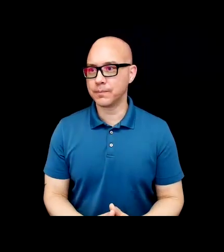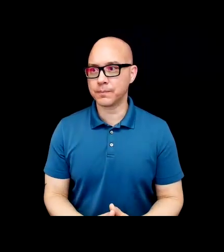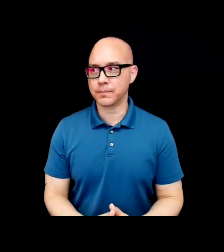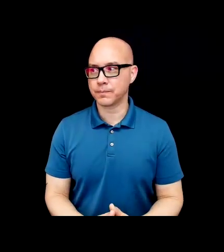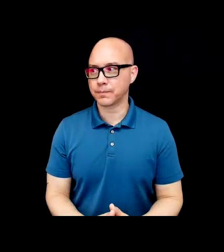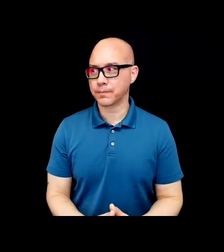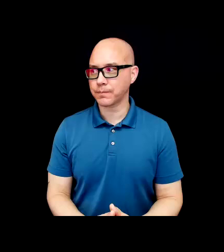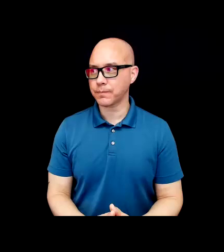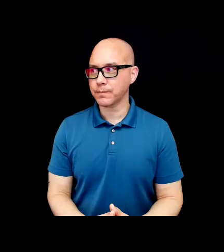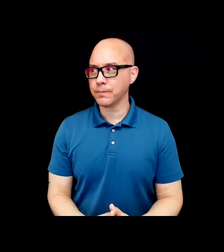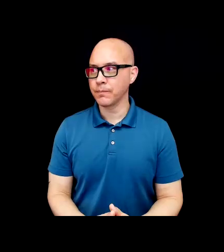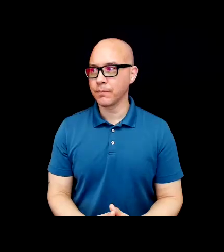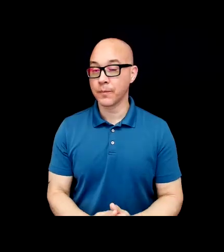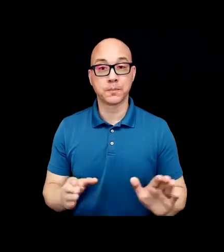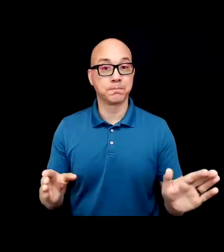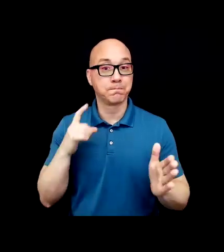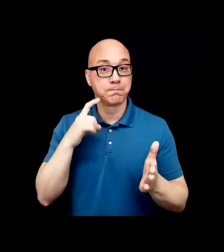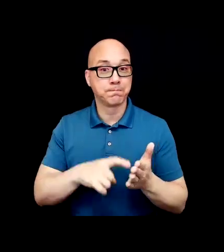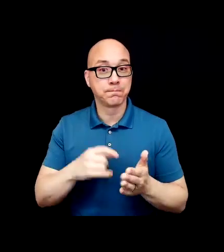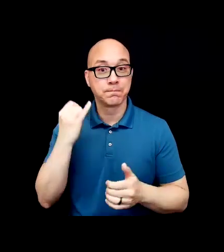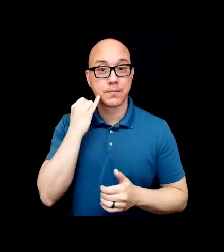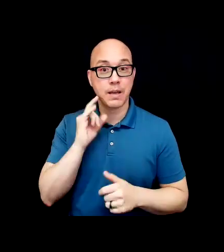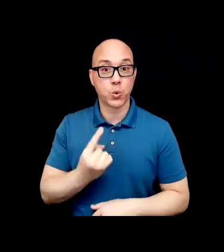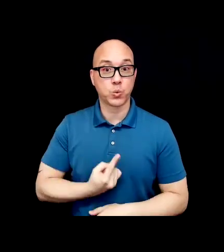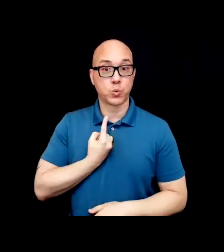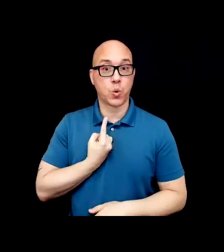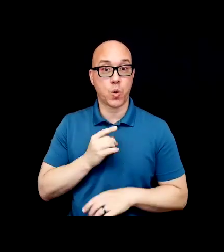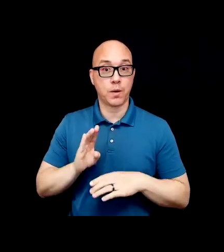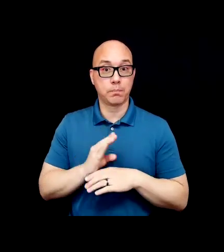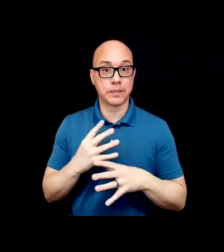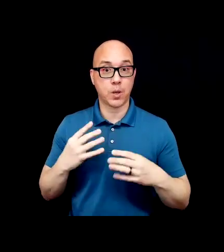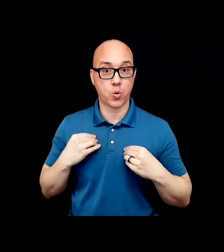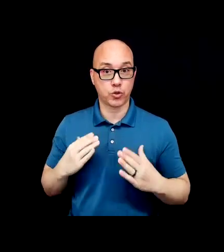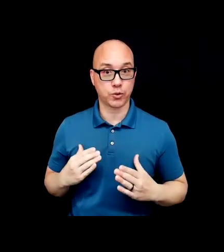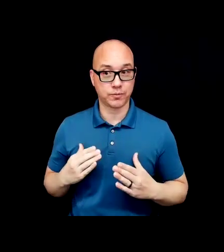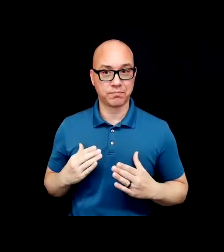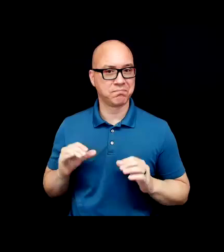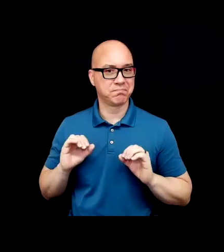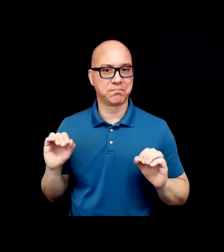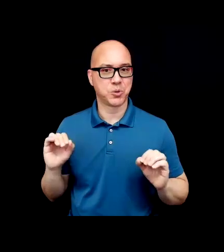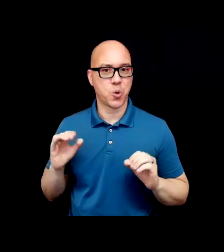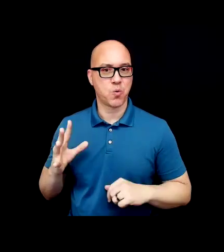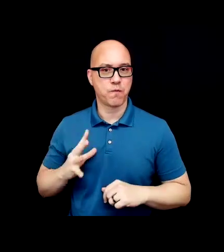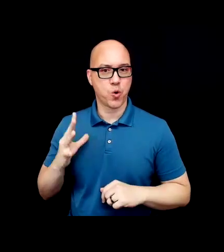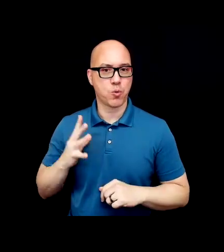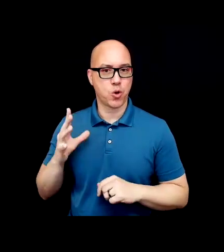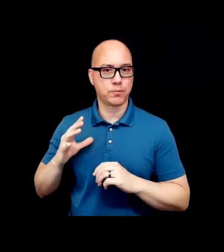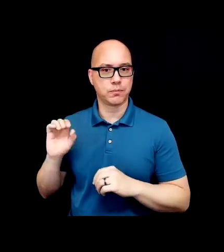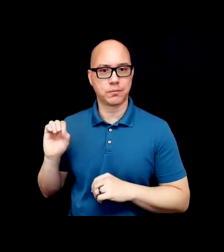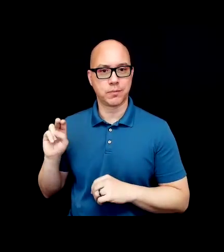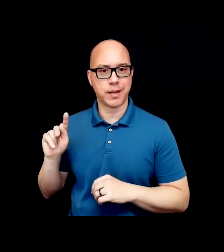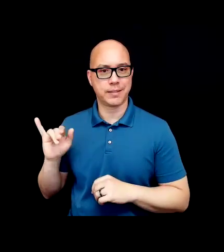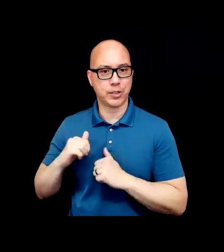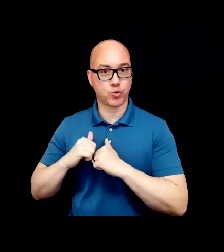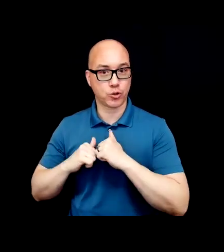here that if you are a sole proprietor, so that is without a formal business entity structure,